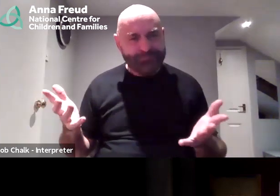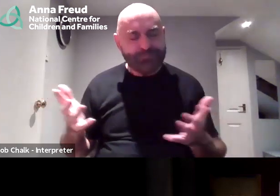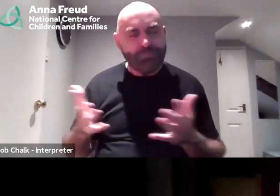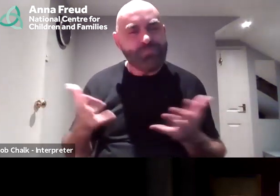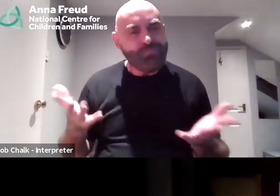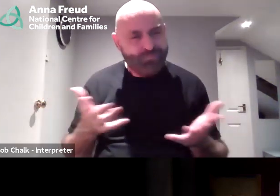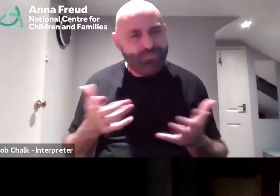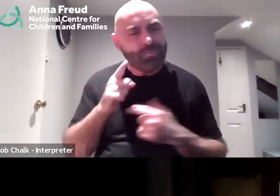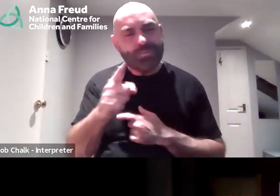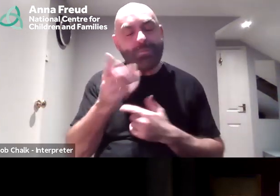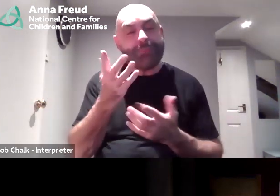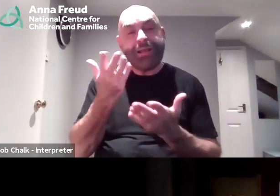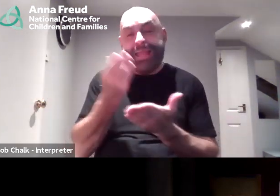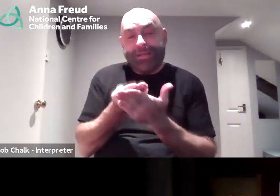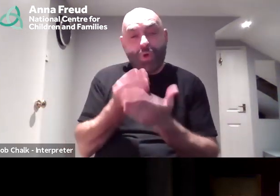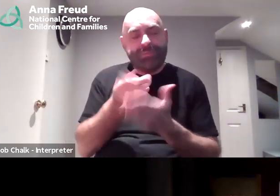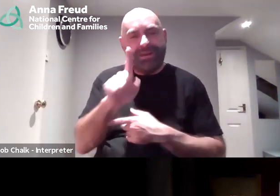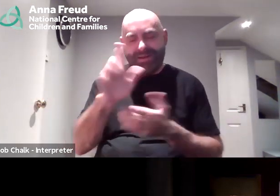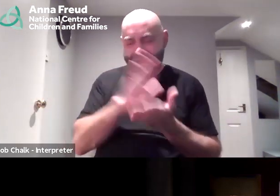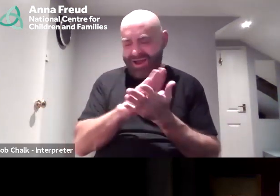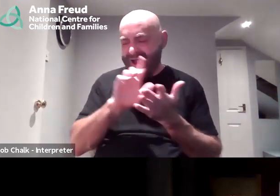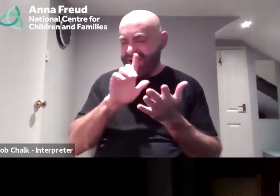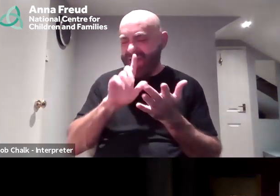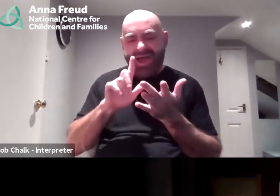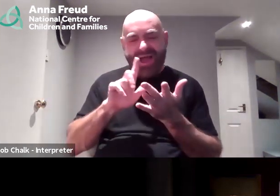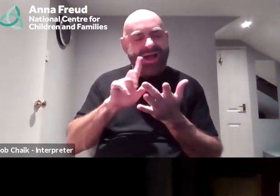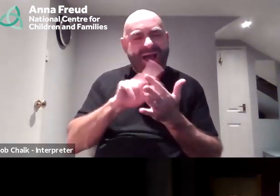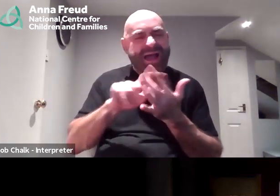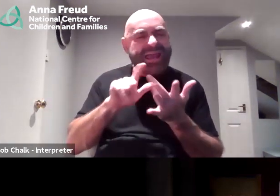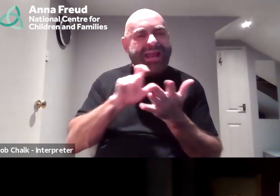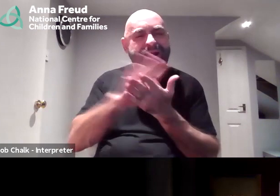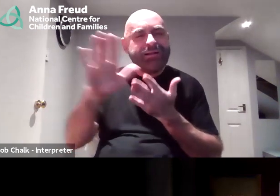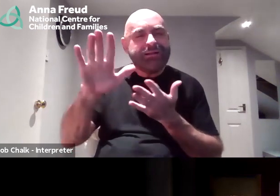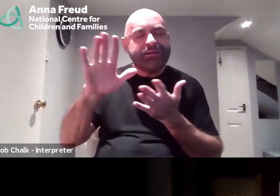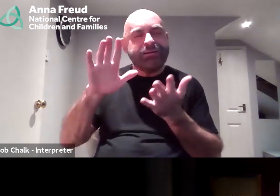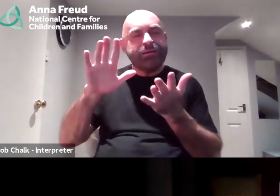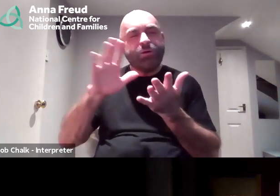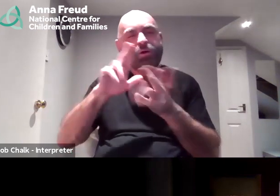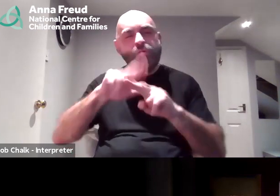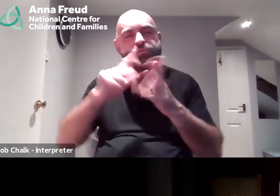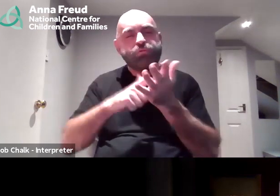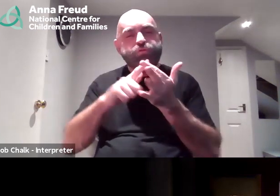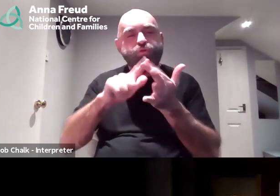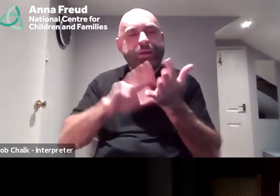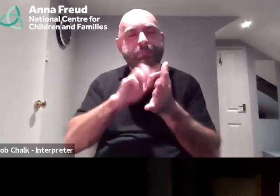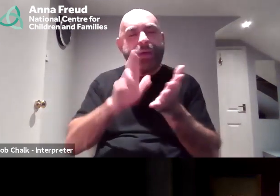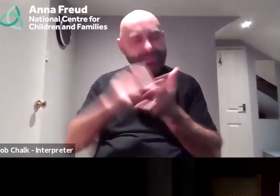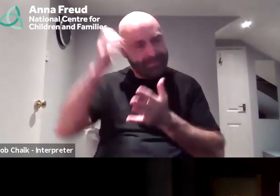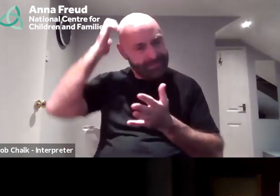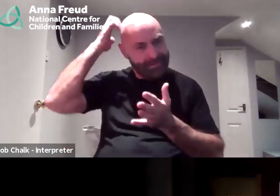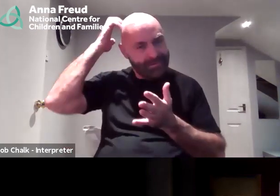had economists like Hayek, like Milton Friedman, elaborating the whole idea